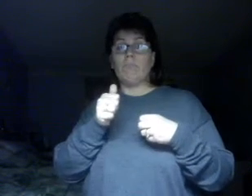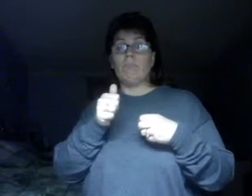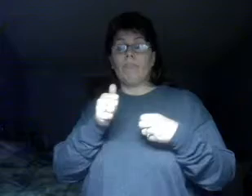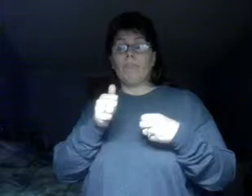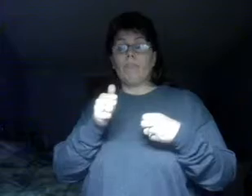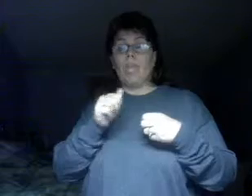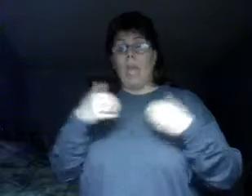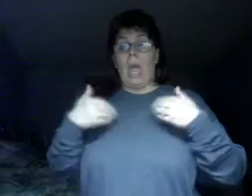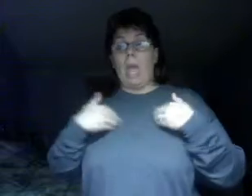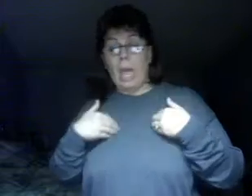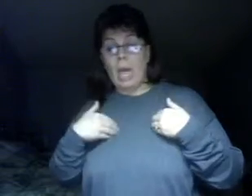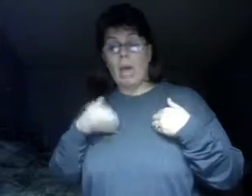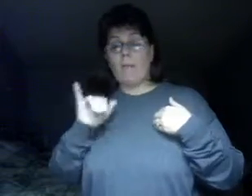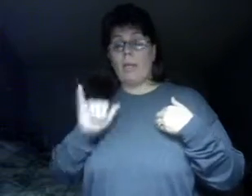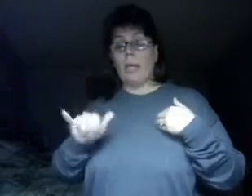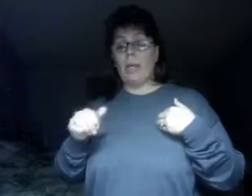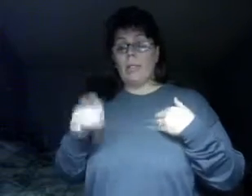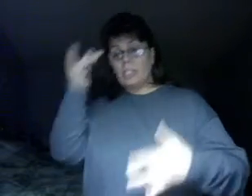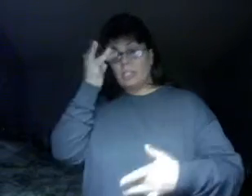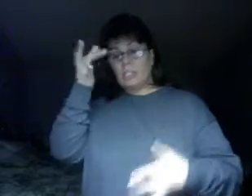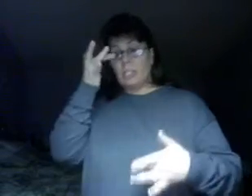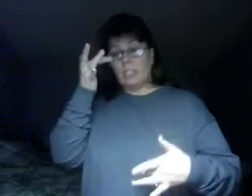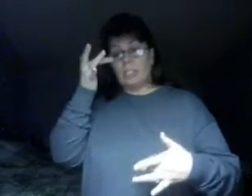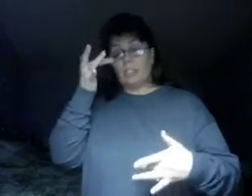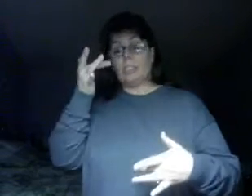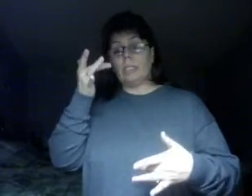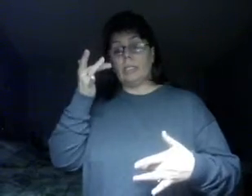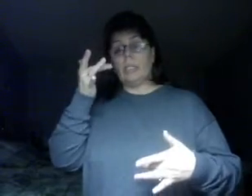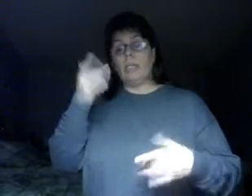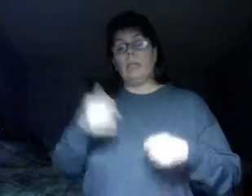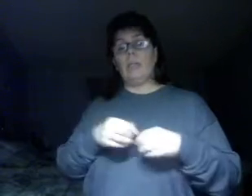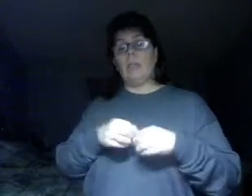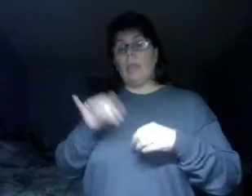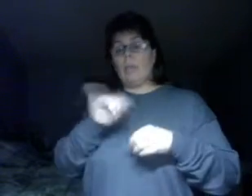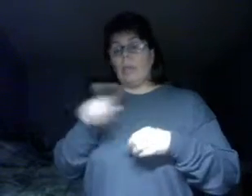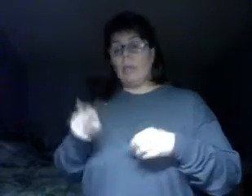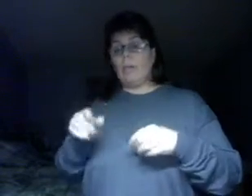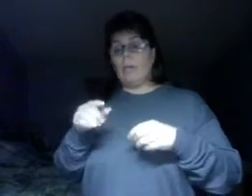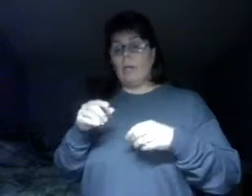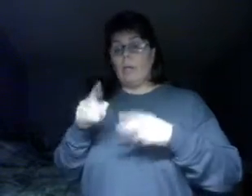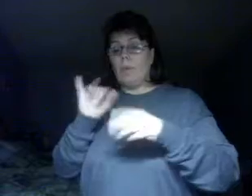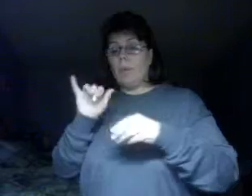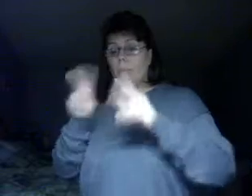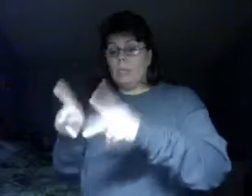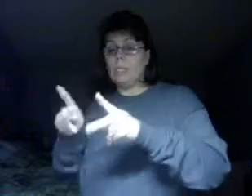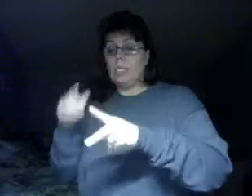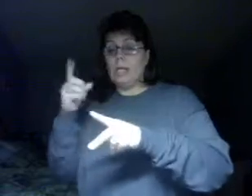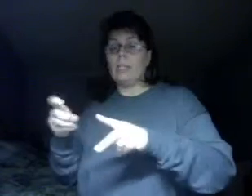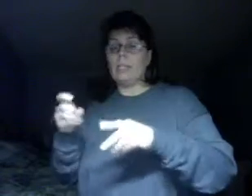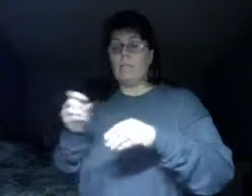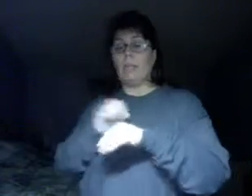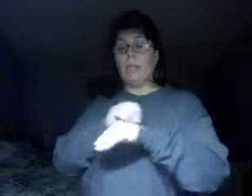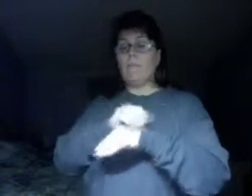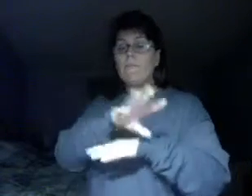some period of time. The second word is immunodeficiency. Again, in this term, it means that the body's immune